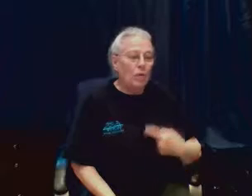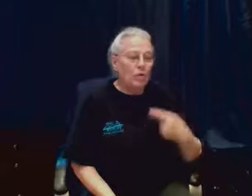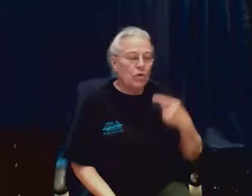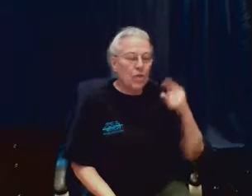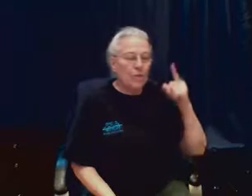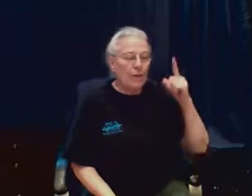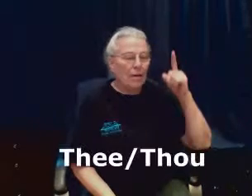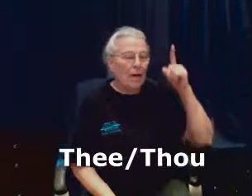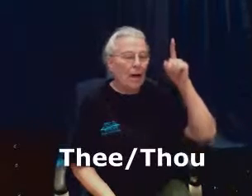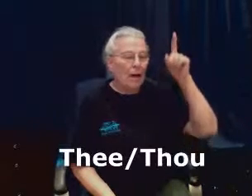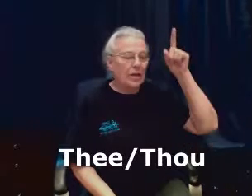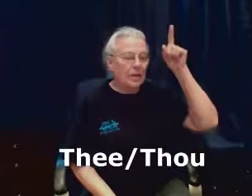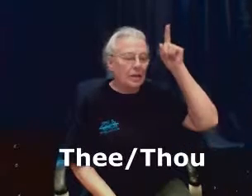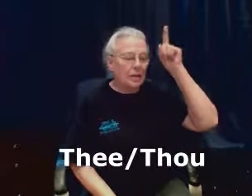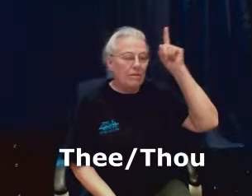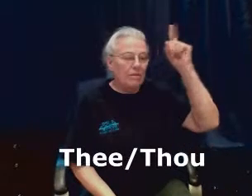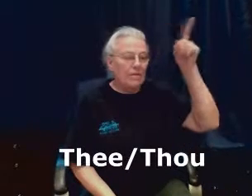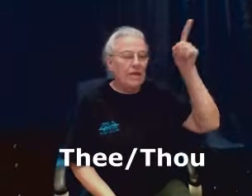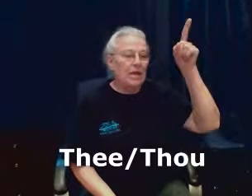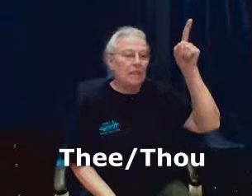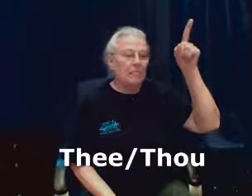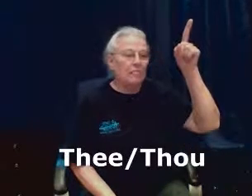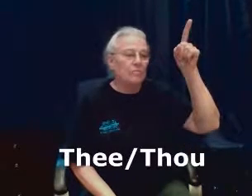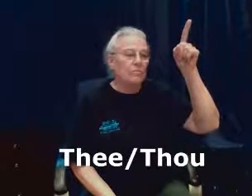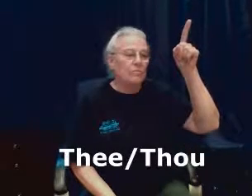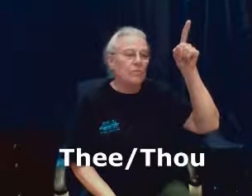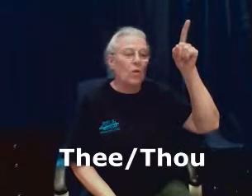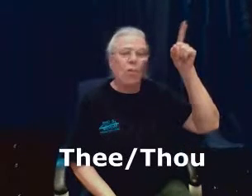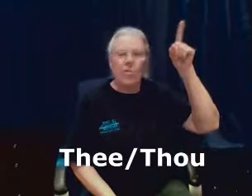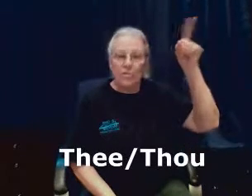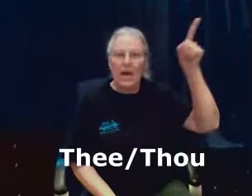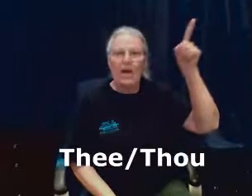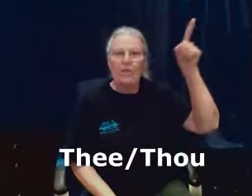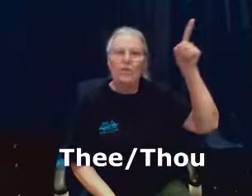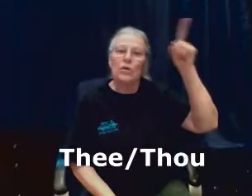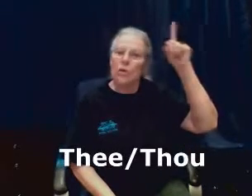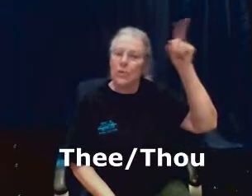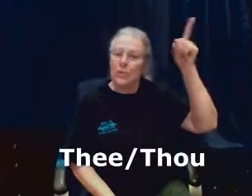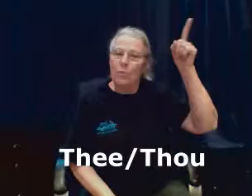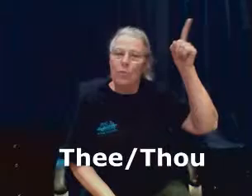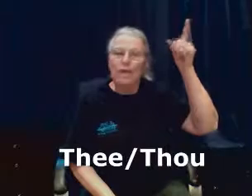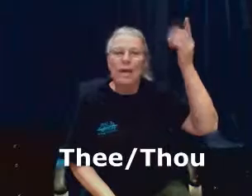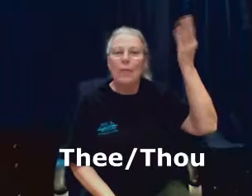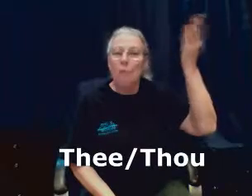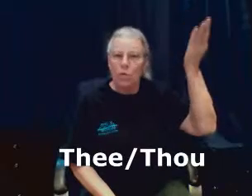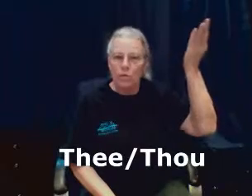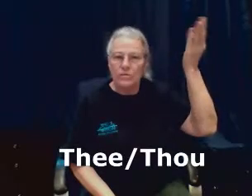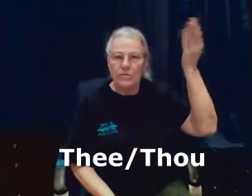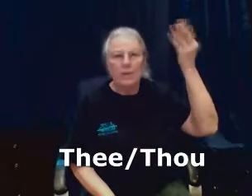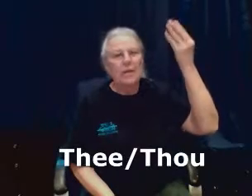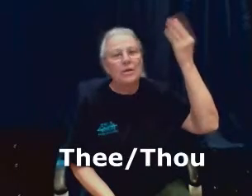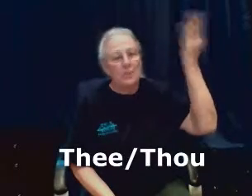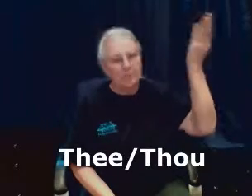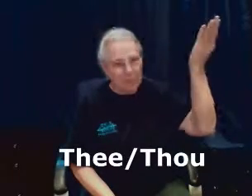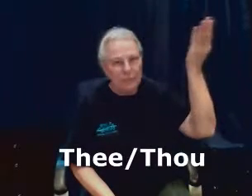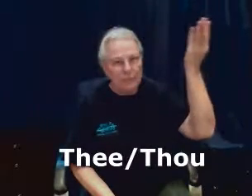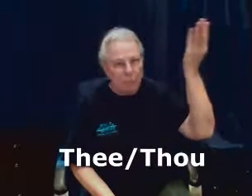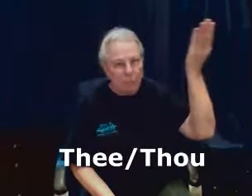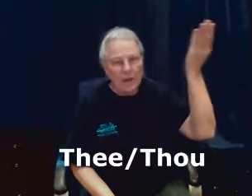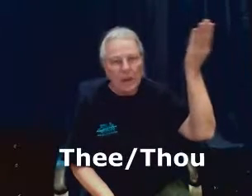you're talking about God, thee, or thou, you're going to be pointing up, or you'll see me sometimes open